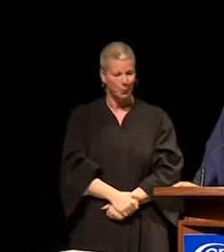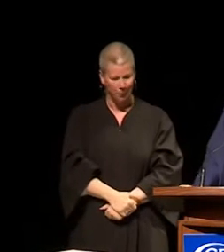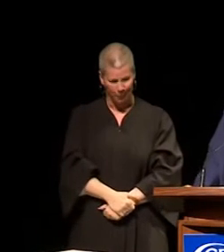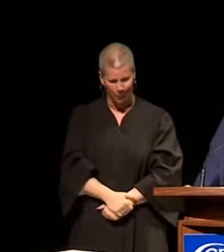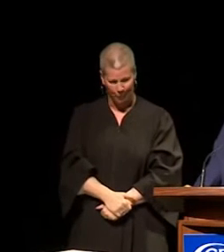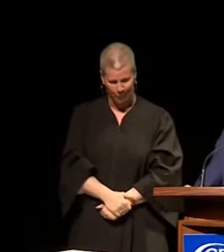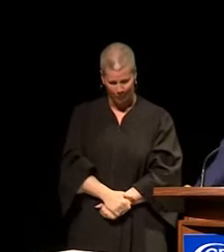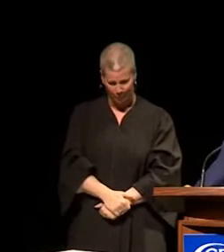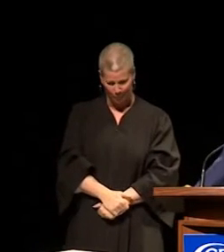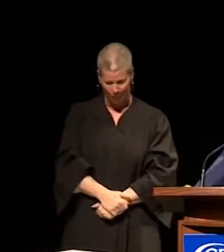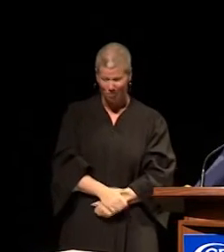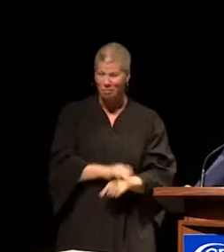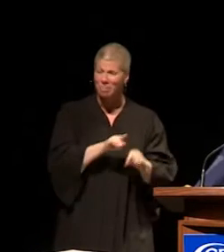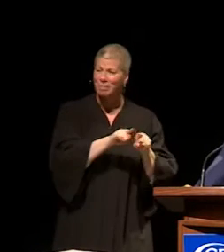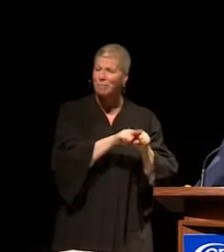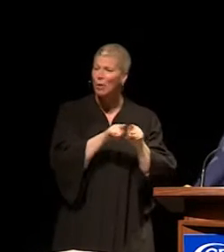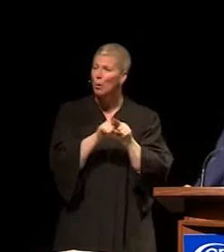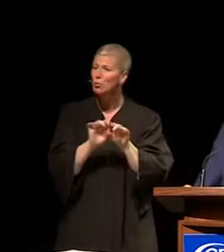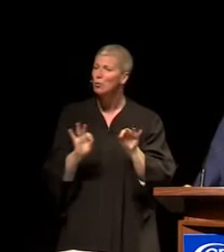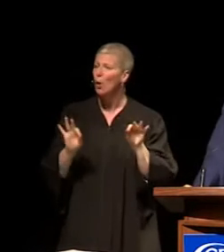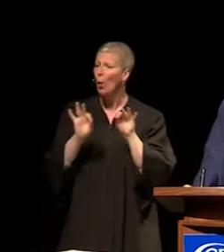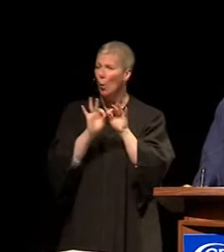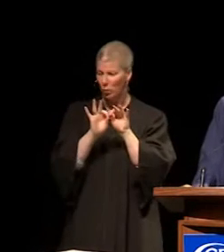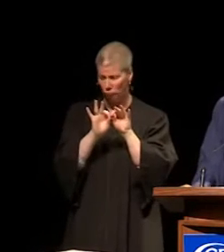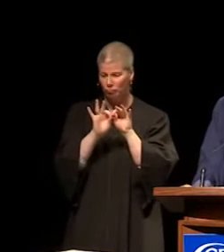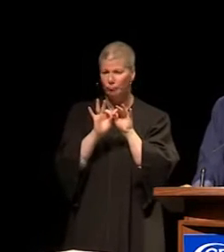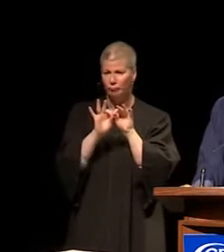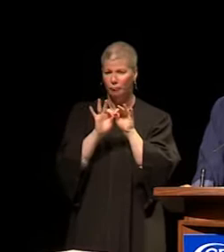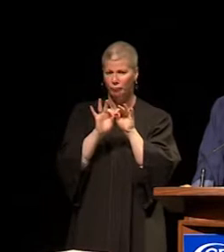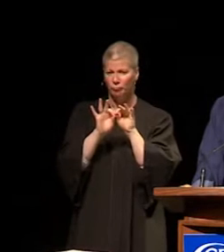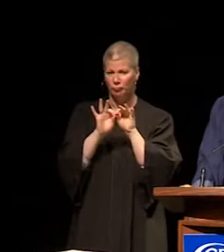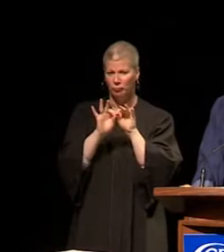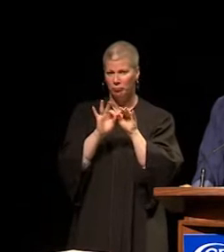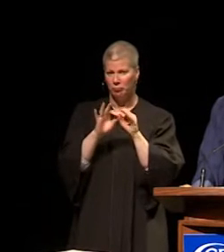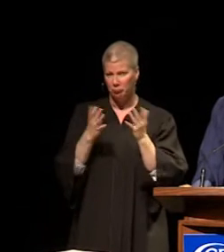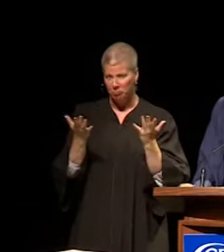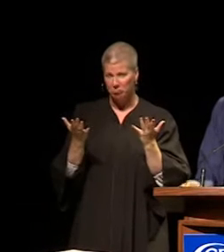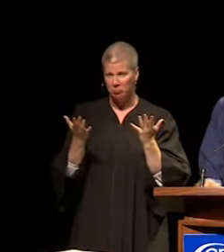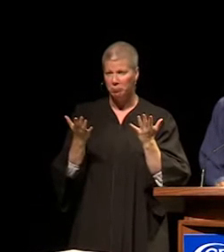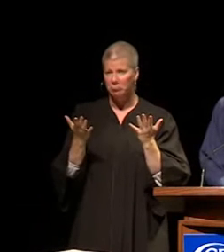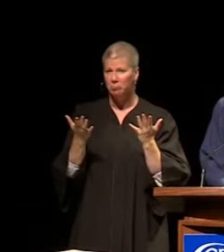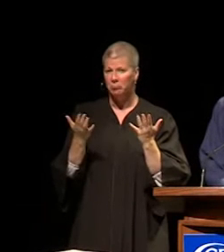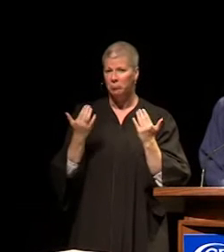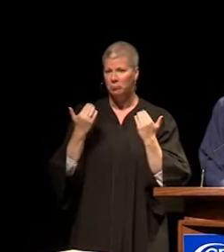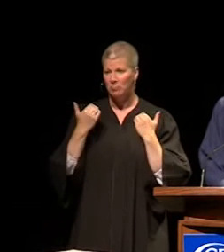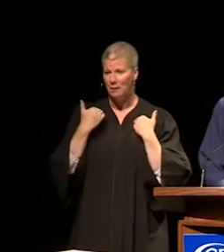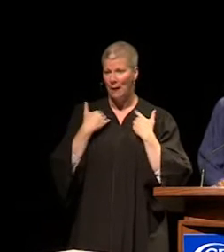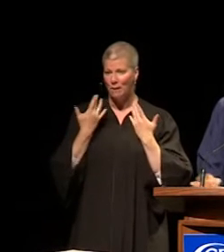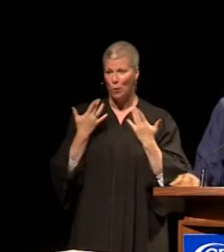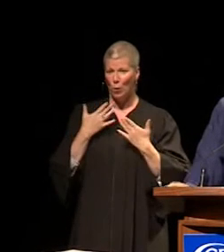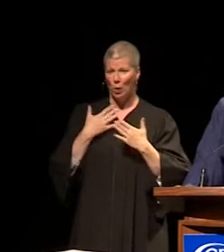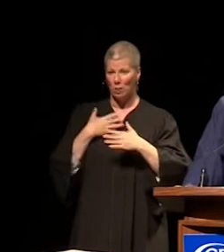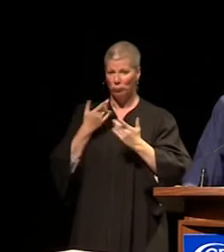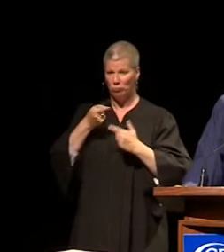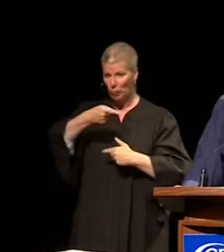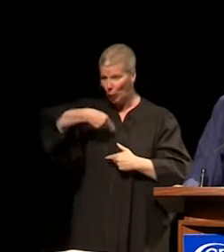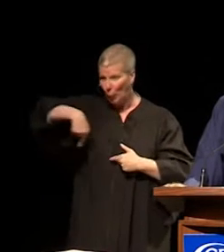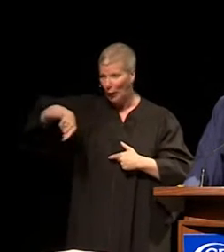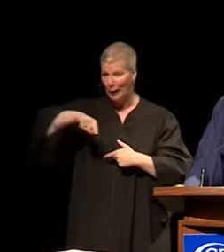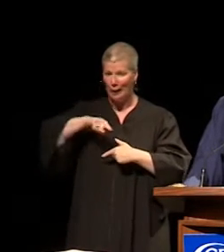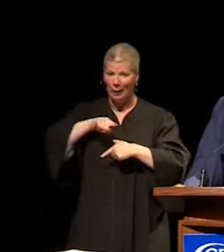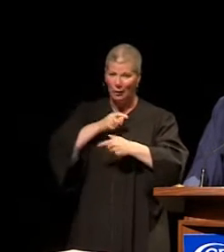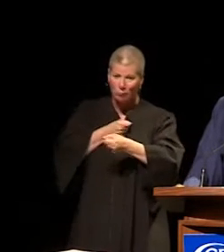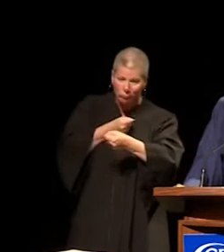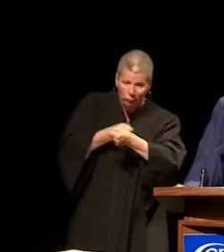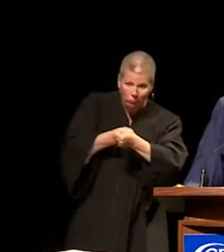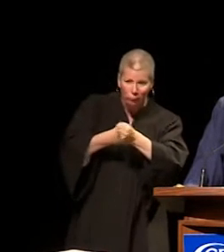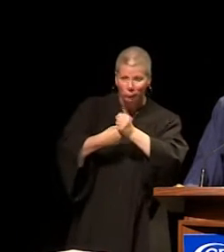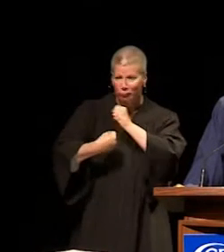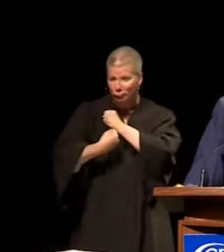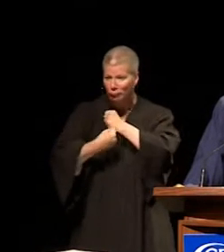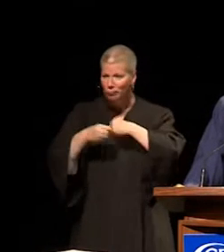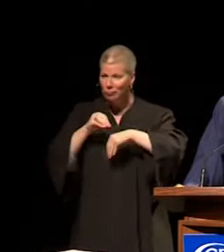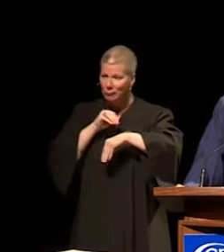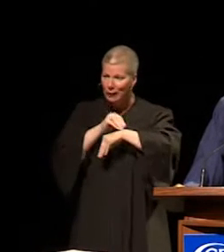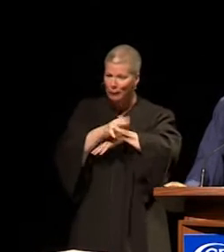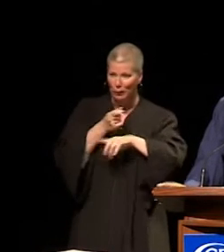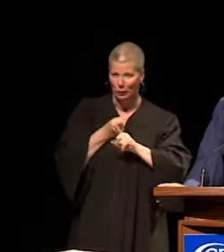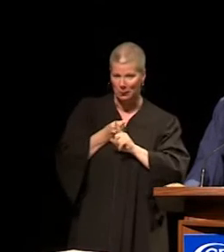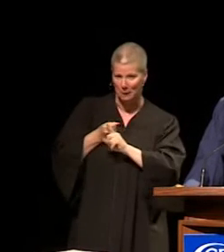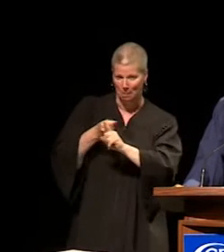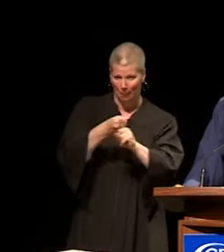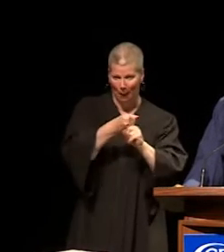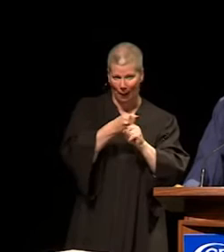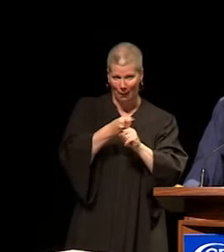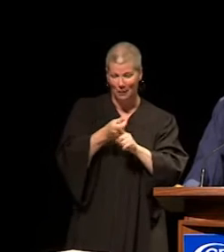We also cannot deny the impact and influence that we have had on each other. Because as peers,